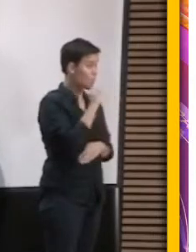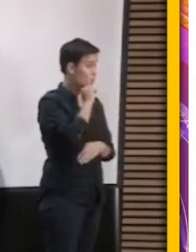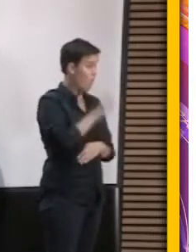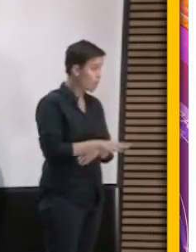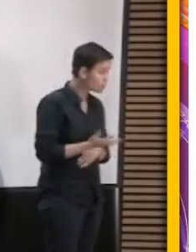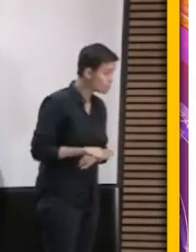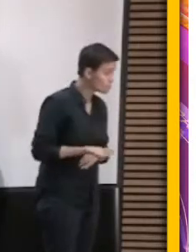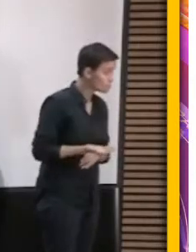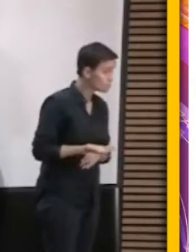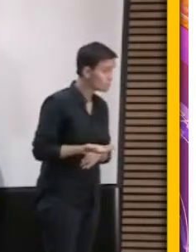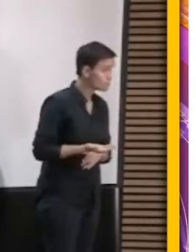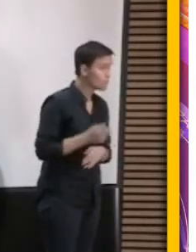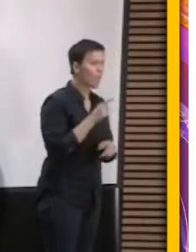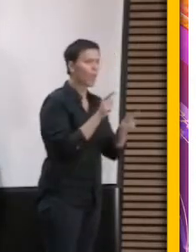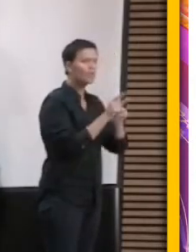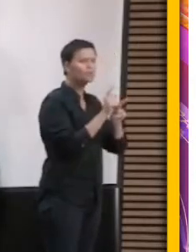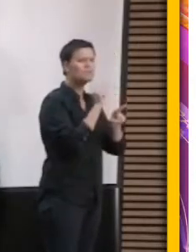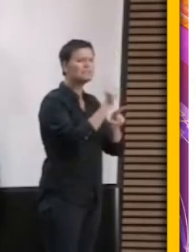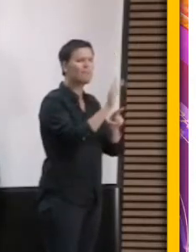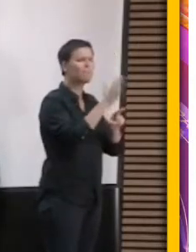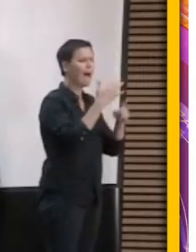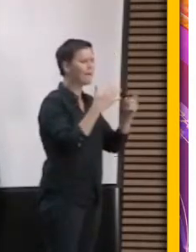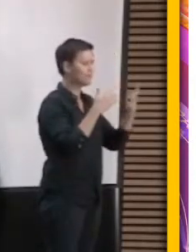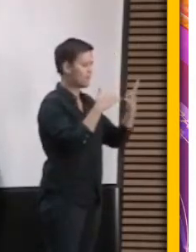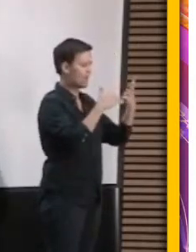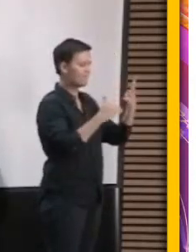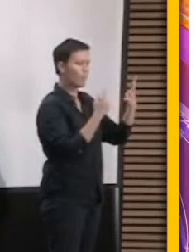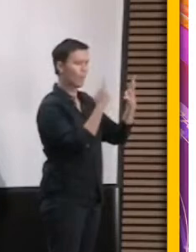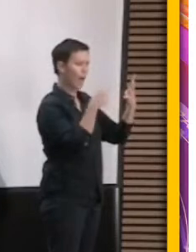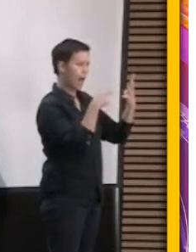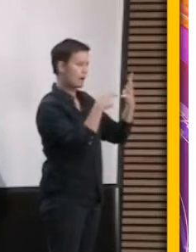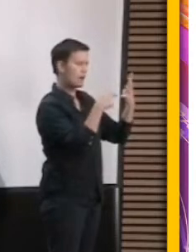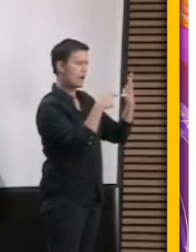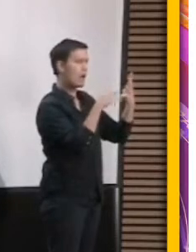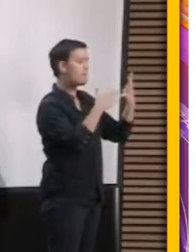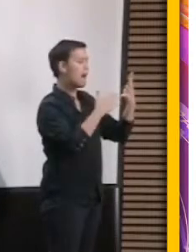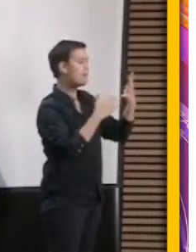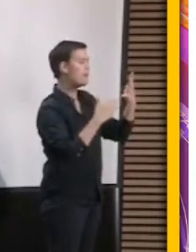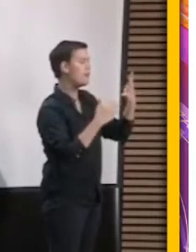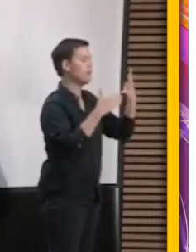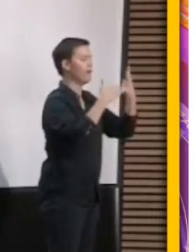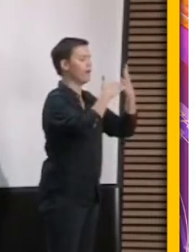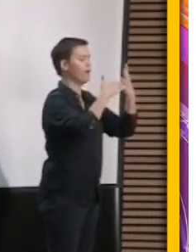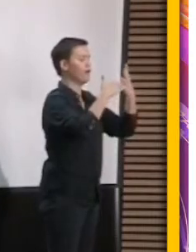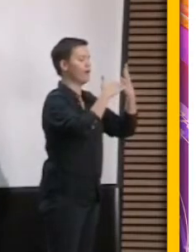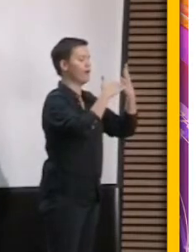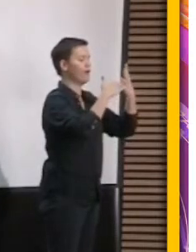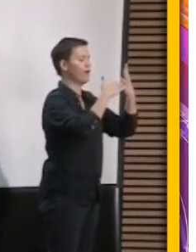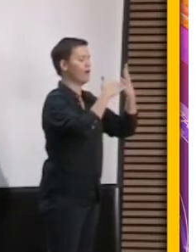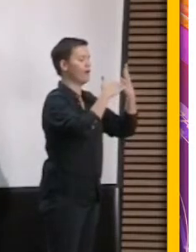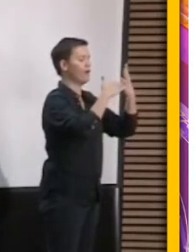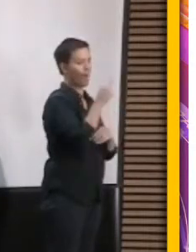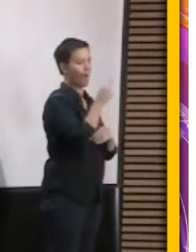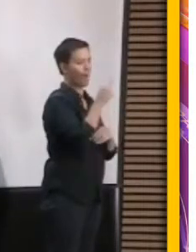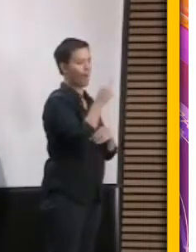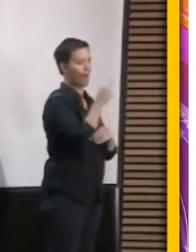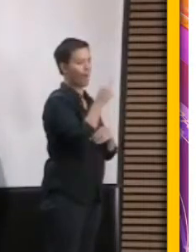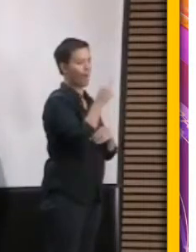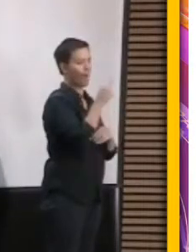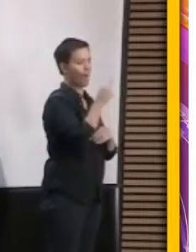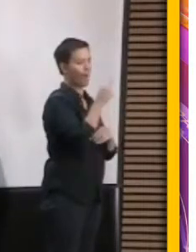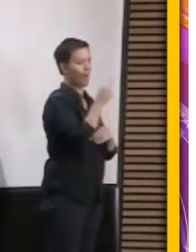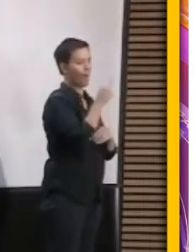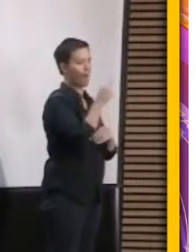what that level 1.5 could look like? Could it be level 1 with masks and perhaps a ban on mass gatherings, but first whether you roll out a move to level 4?